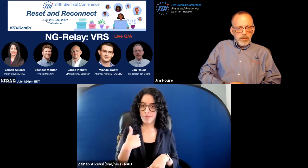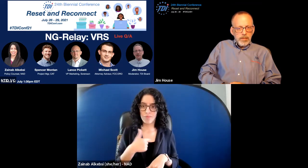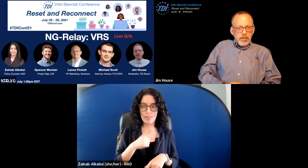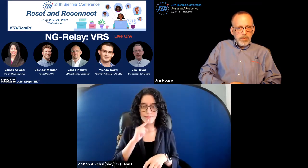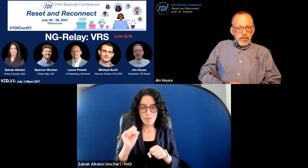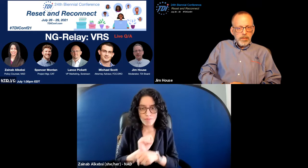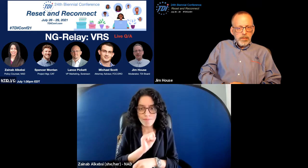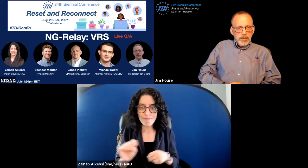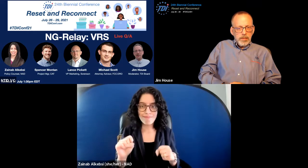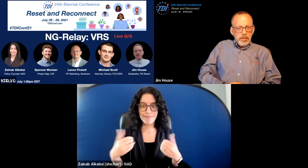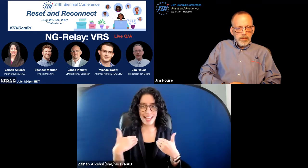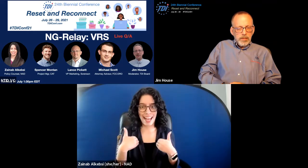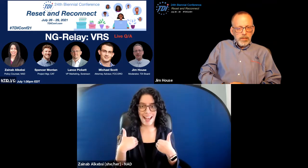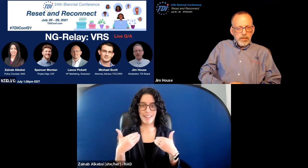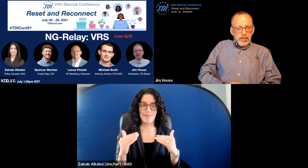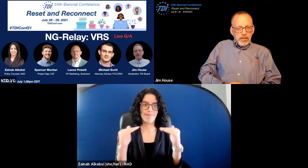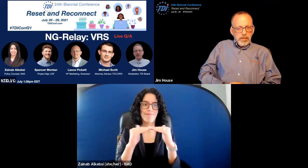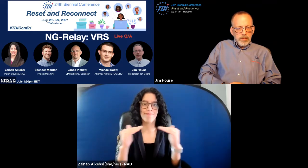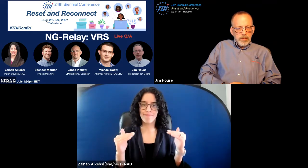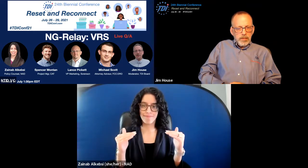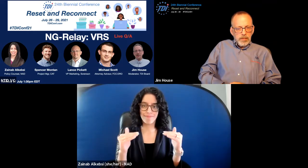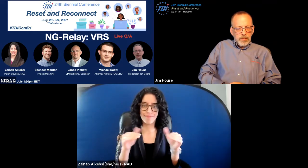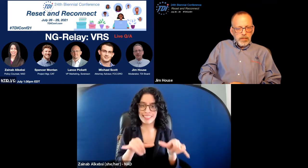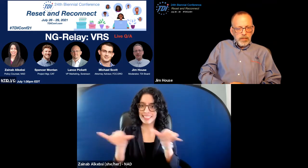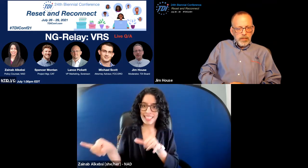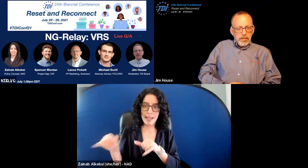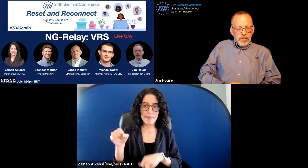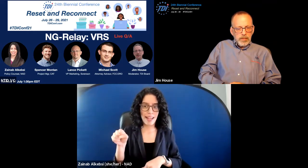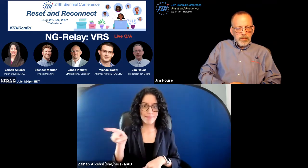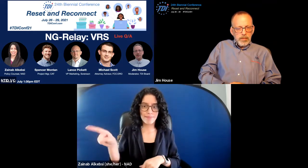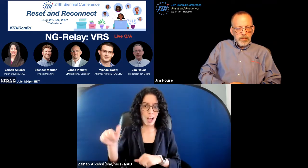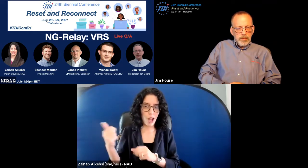a system where we have a